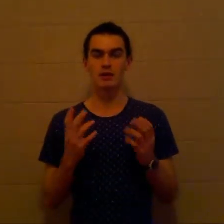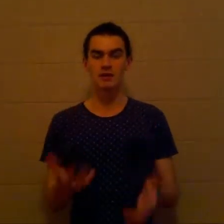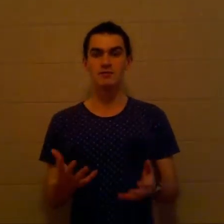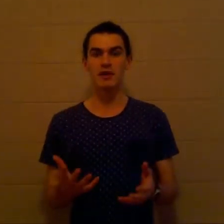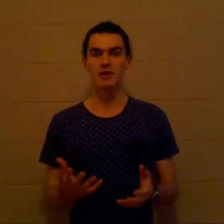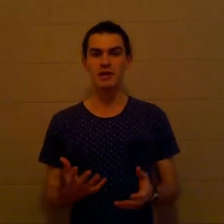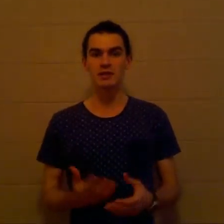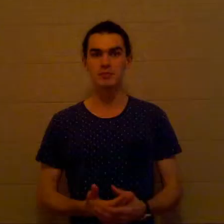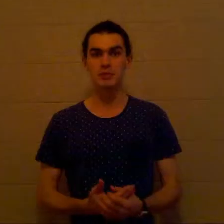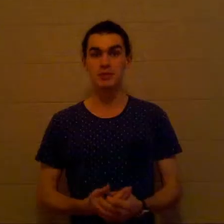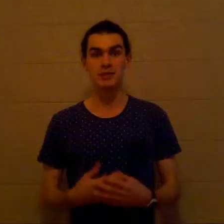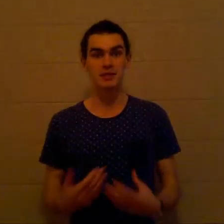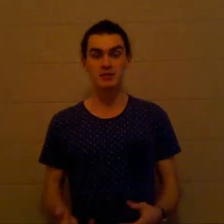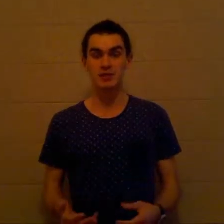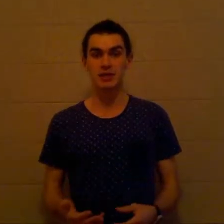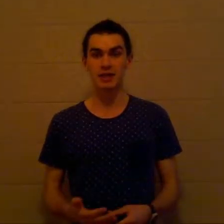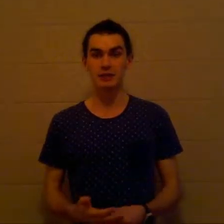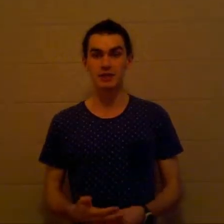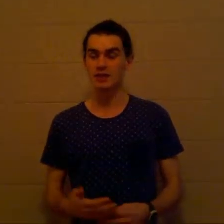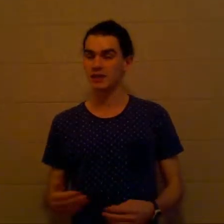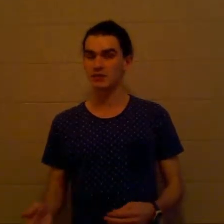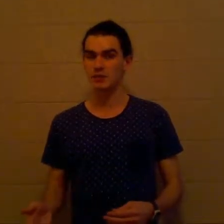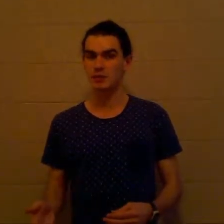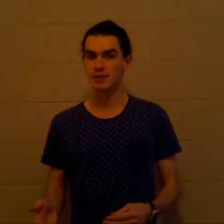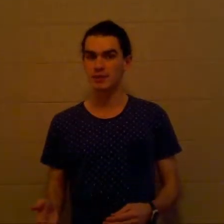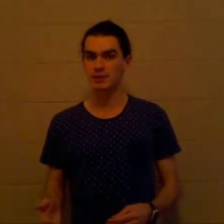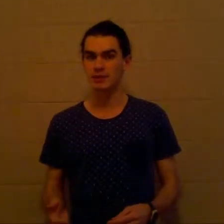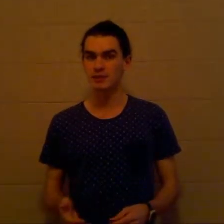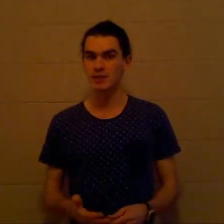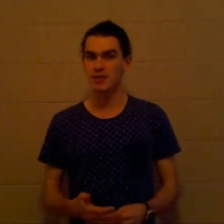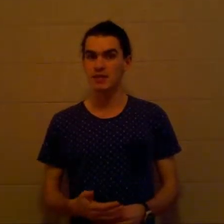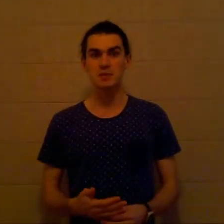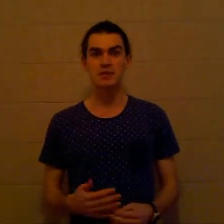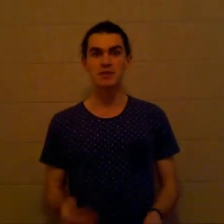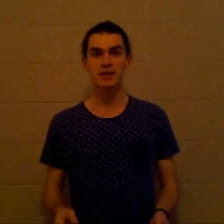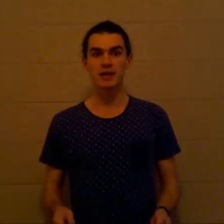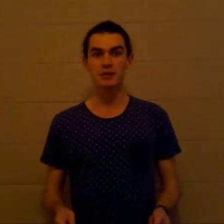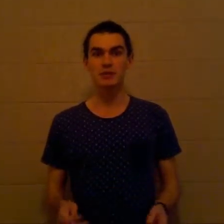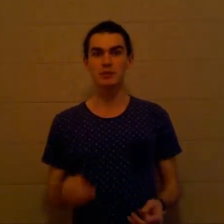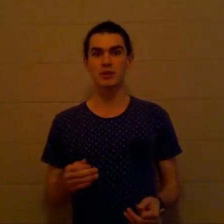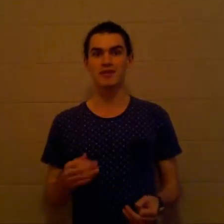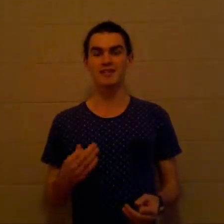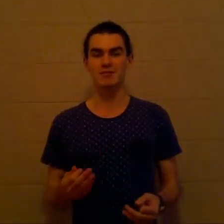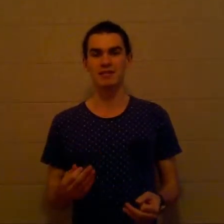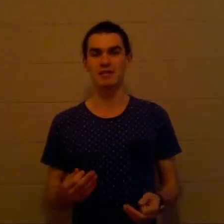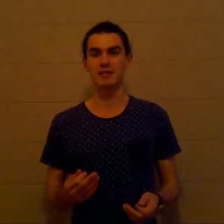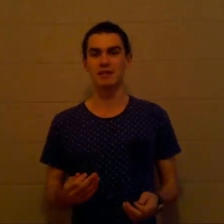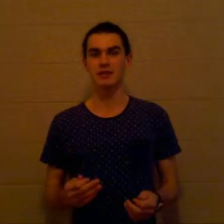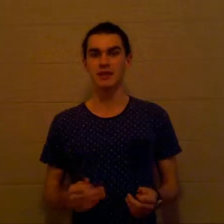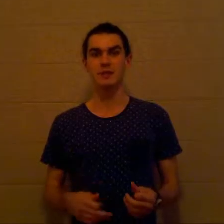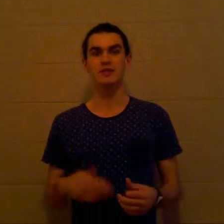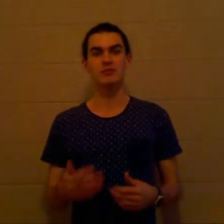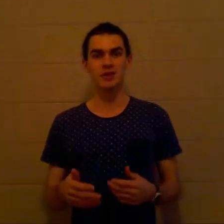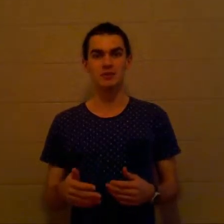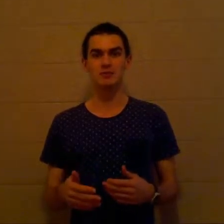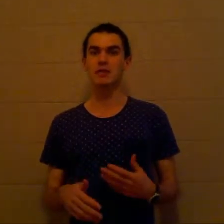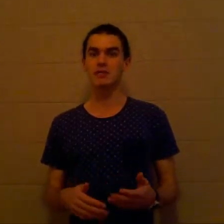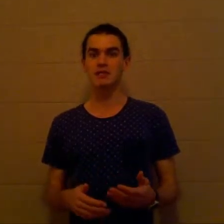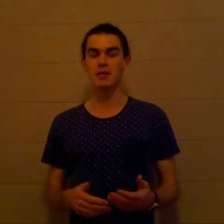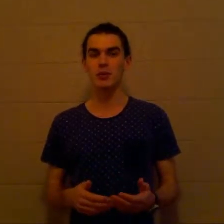This variation between different sign languages, and even between the dialects, is because sign language was not invented. It was developed much the same way